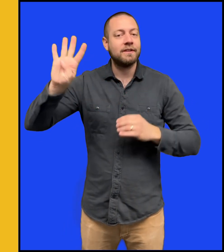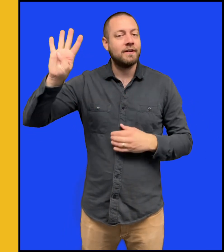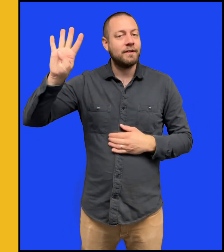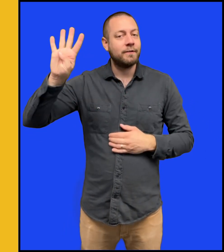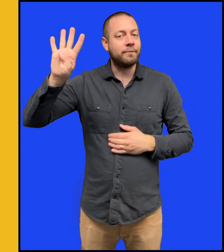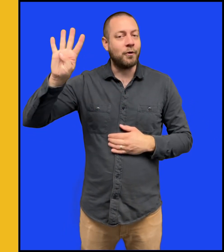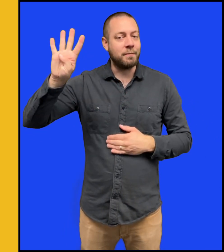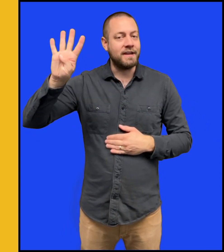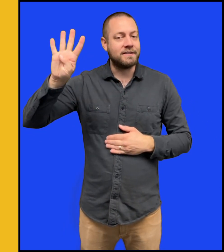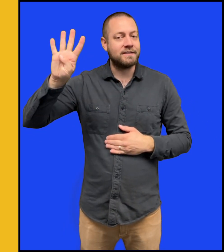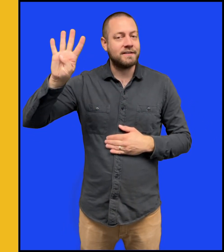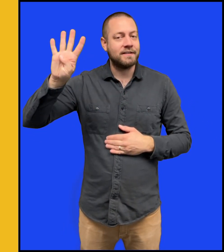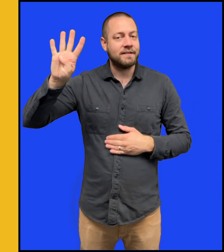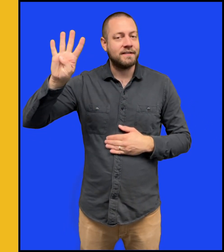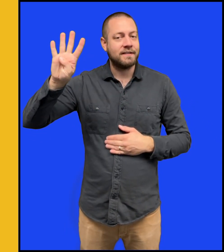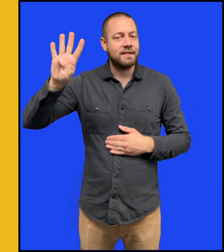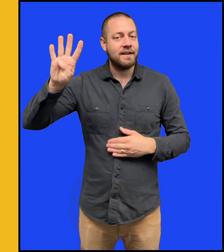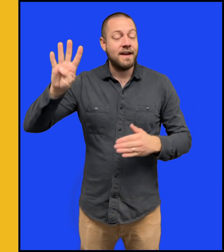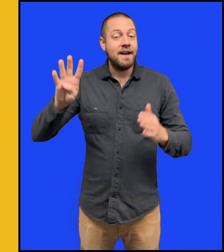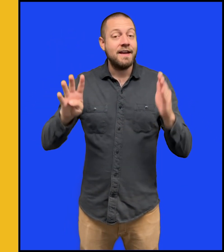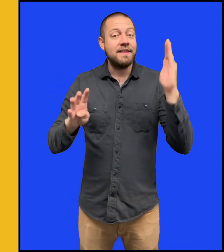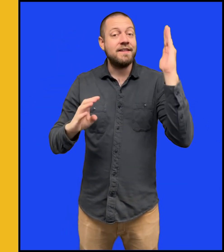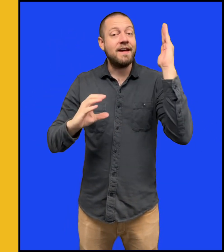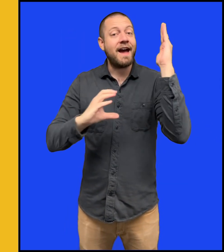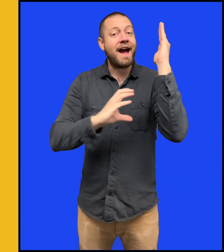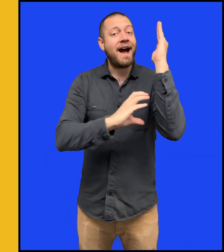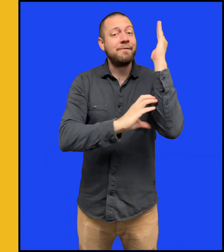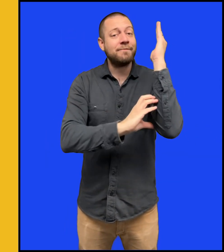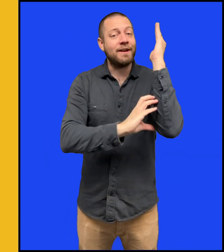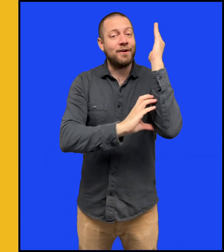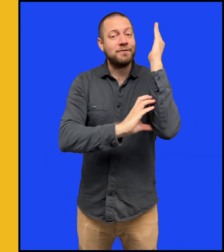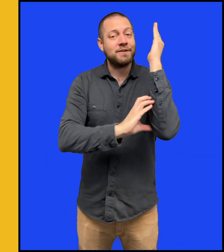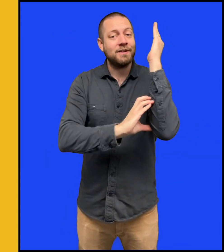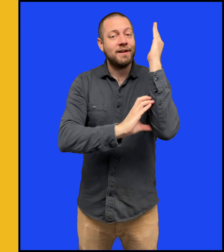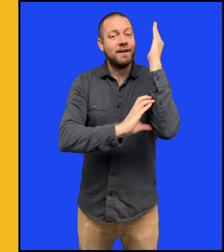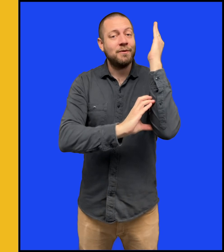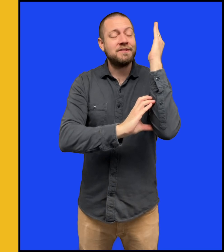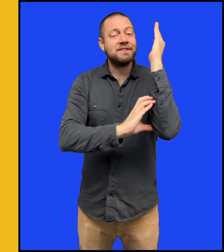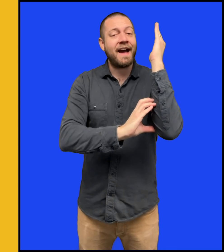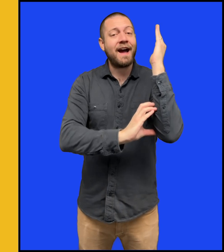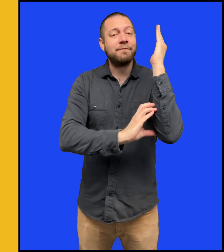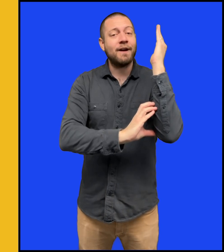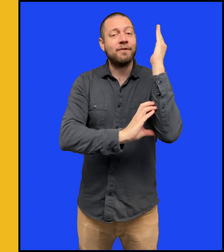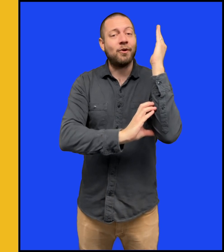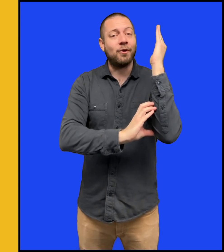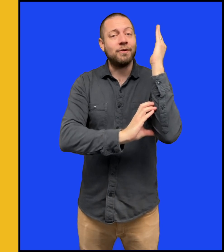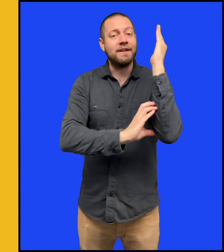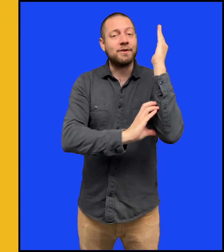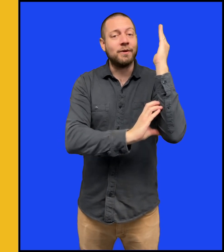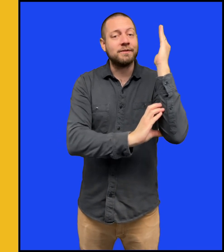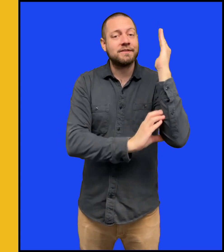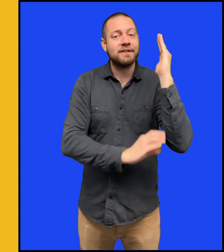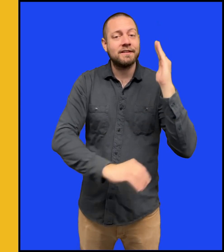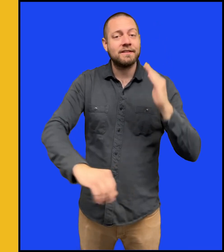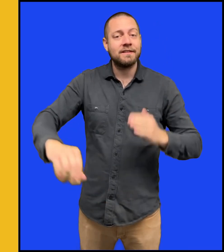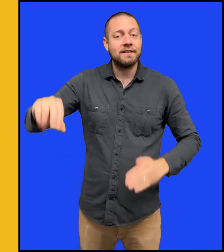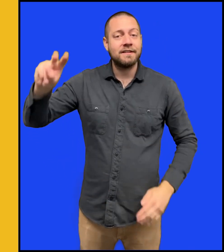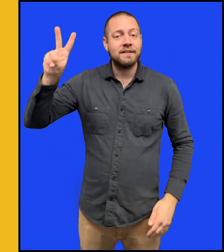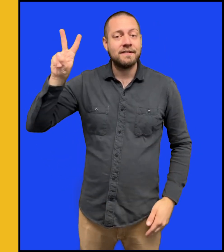equals 4 beats. The half note, which is half of a whole,